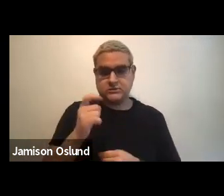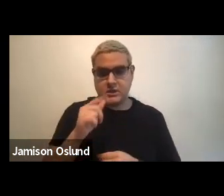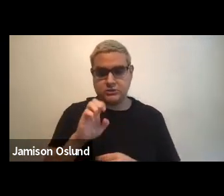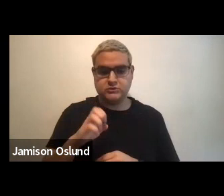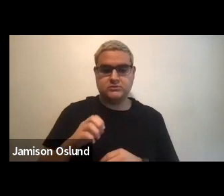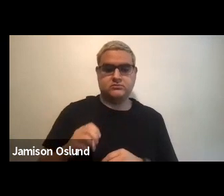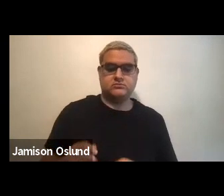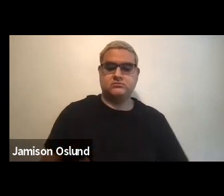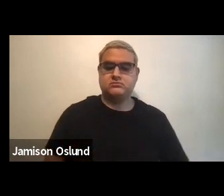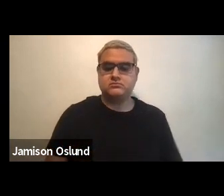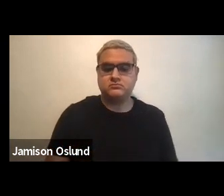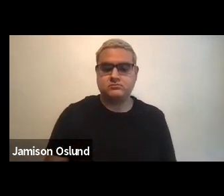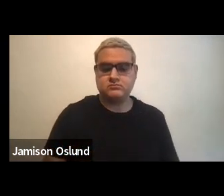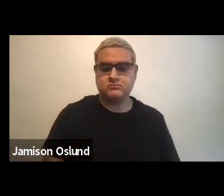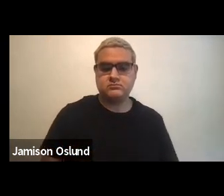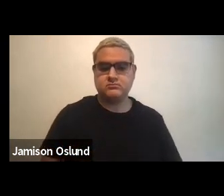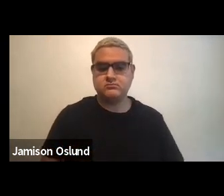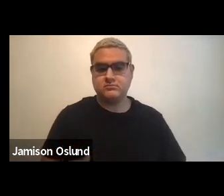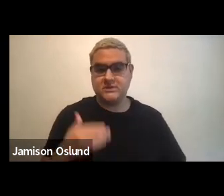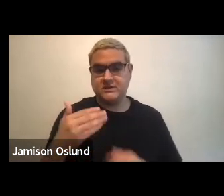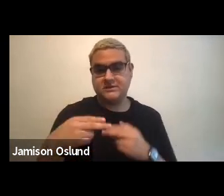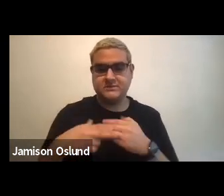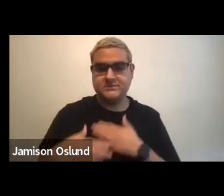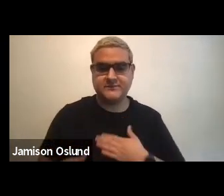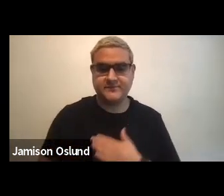other countries through mutual exchanges.